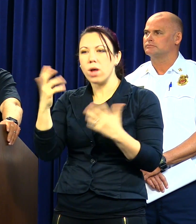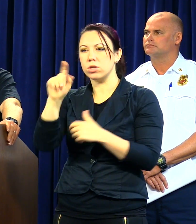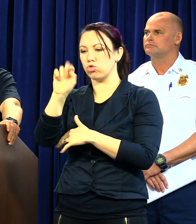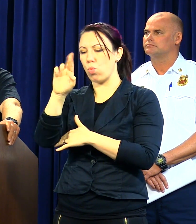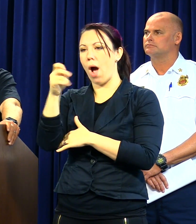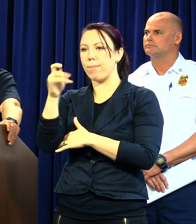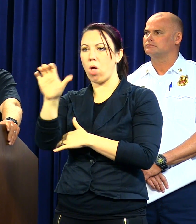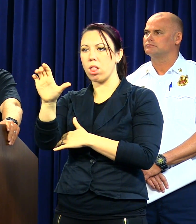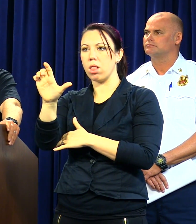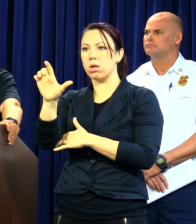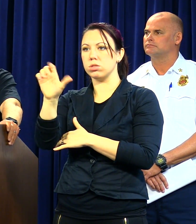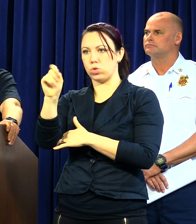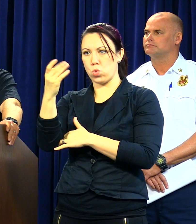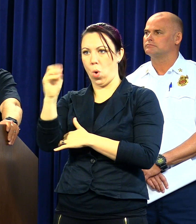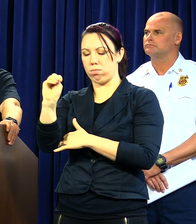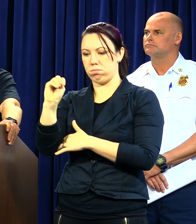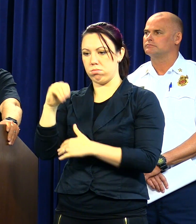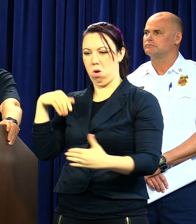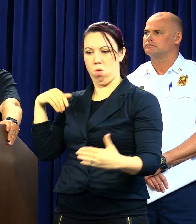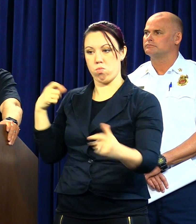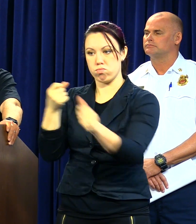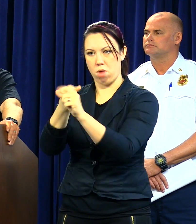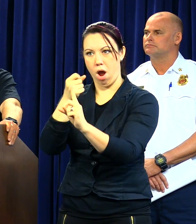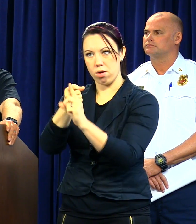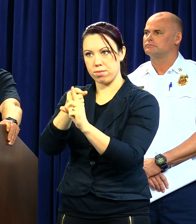here. We know that we